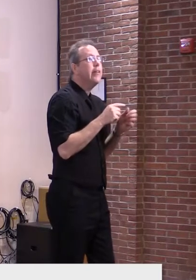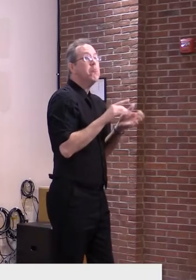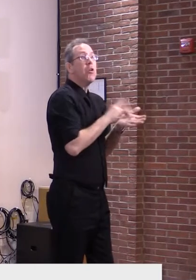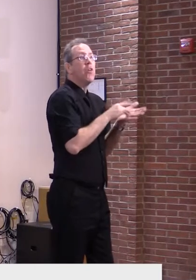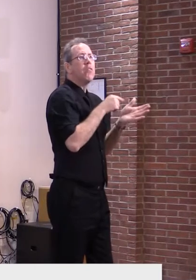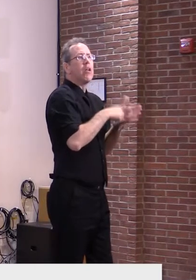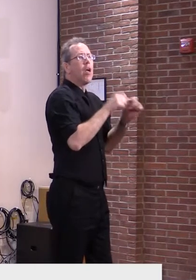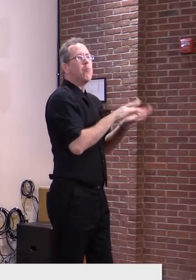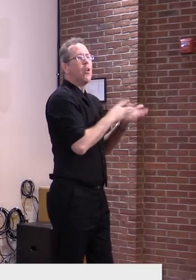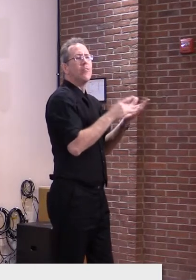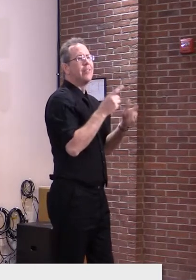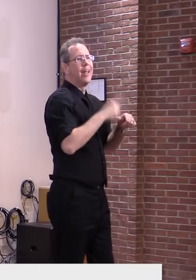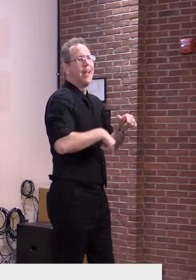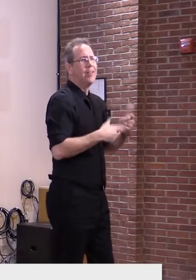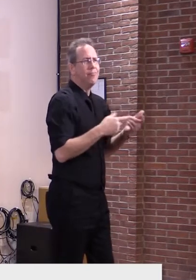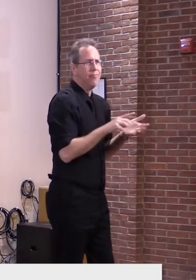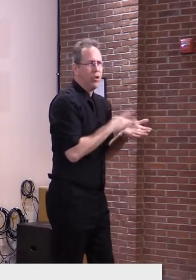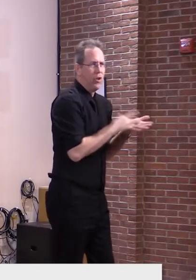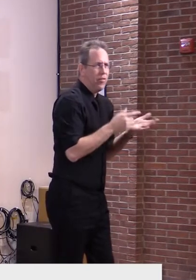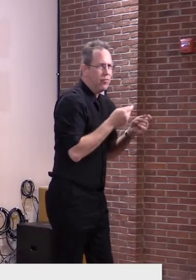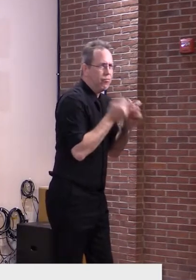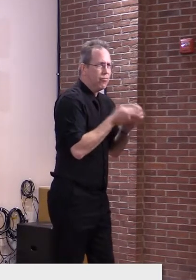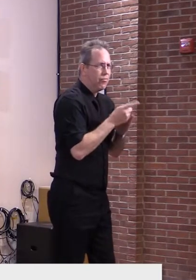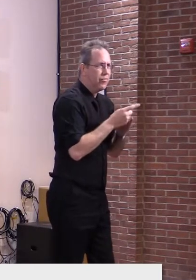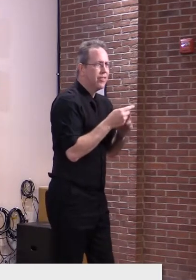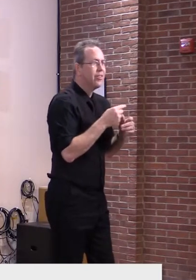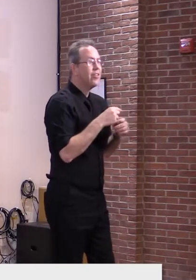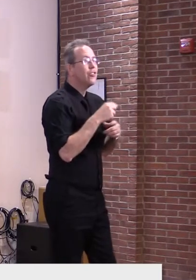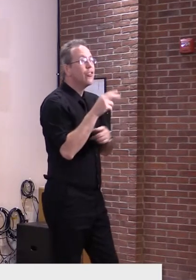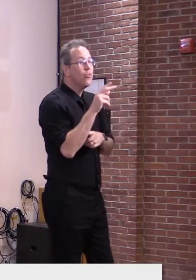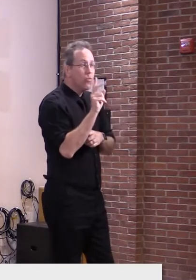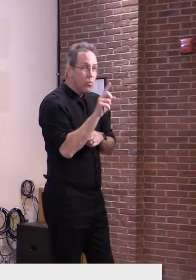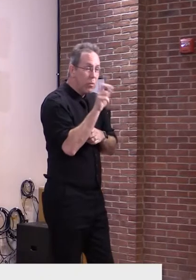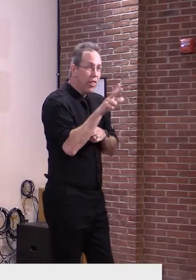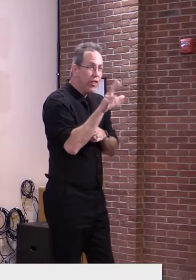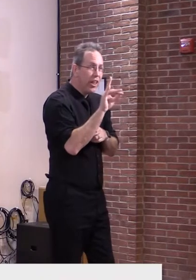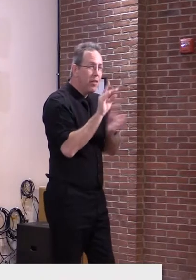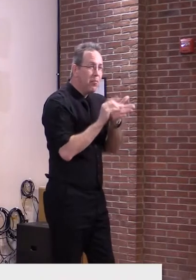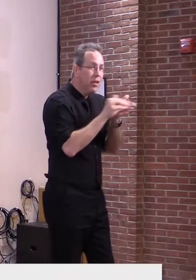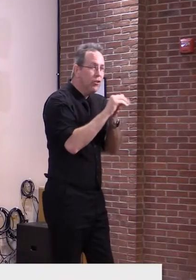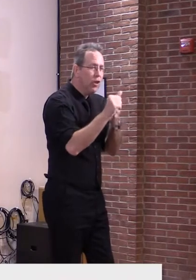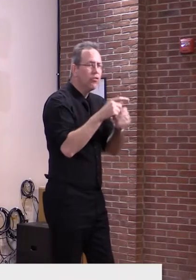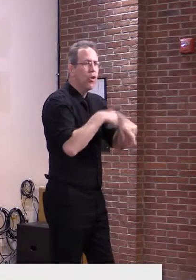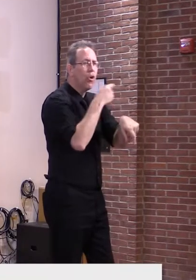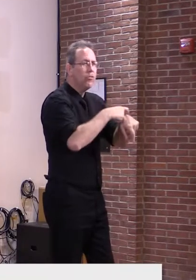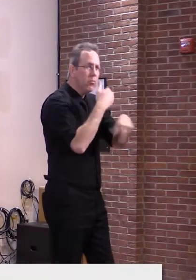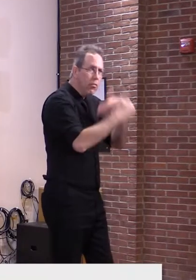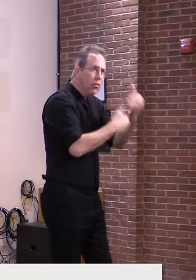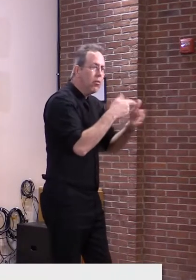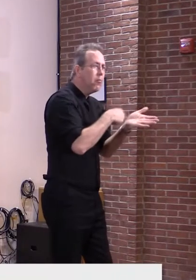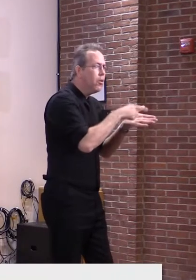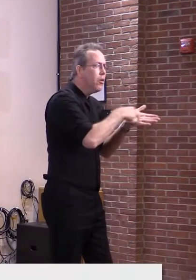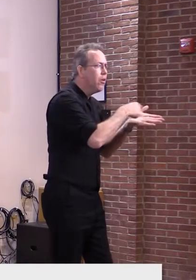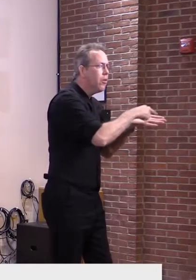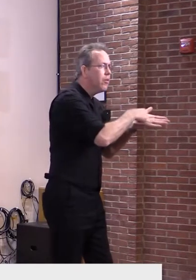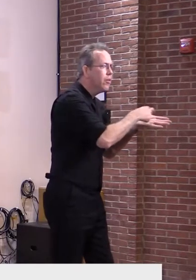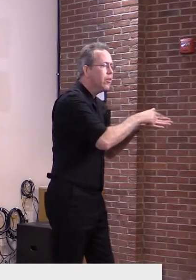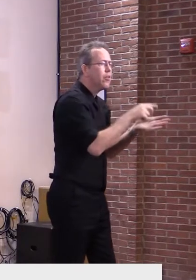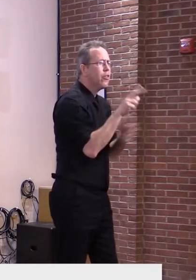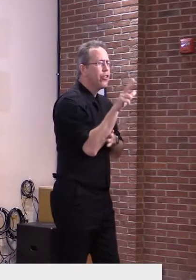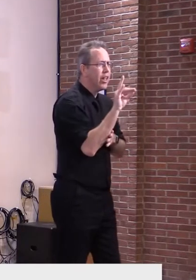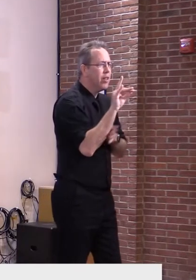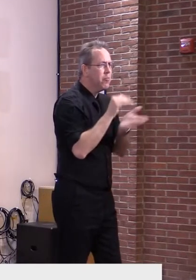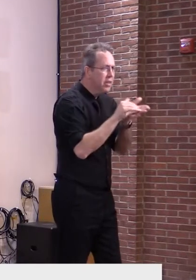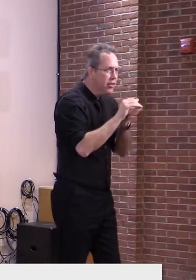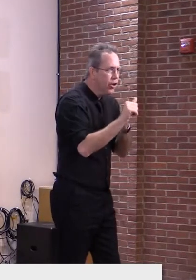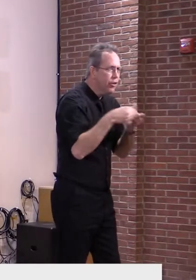$238 million. If we're wrong by 1%, remember, CalPERS are saying 6.2, and we're